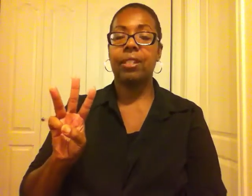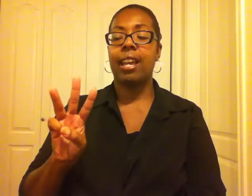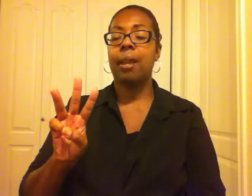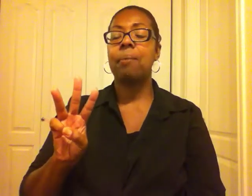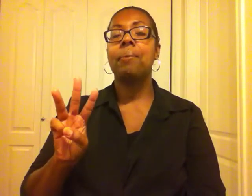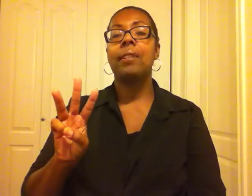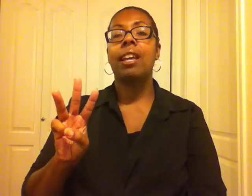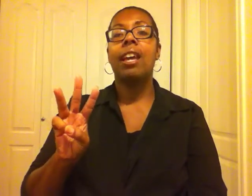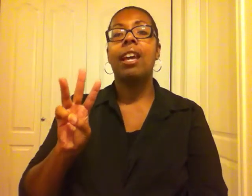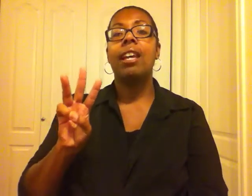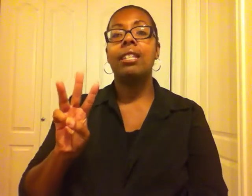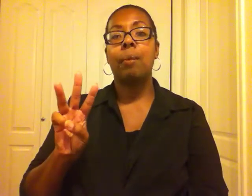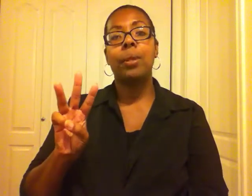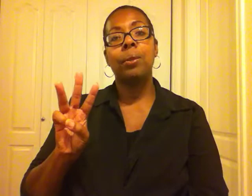Okay? W,